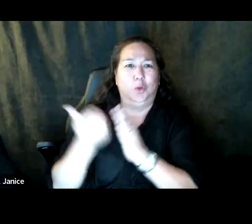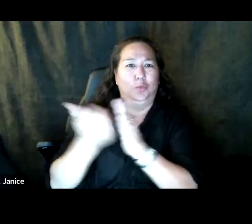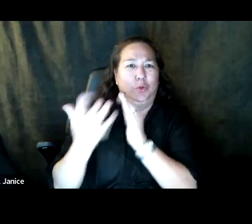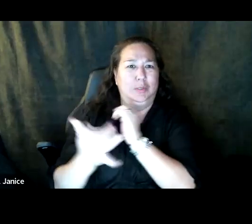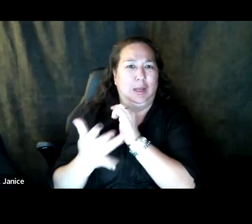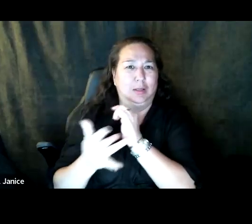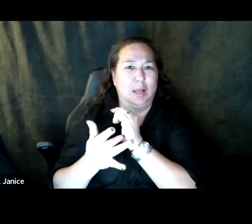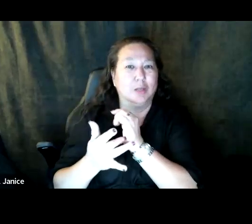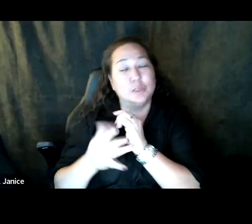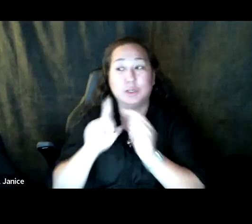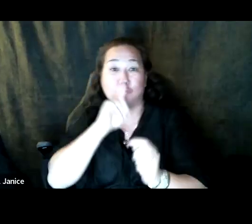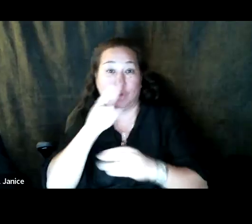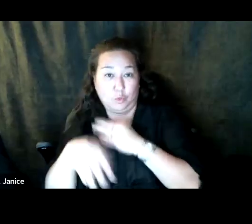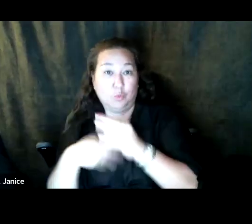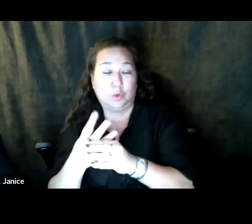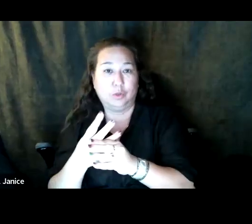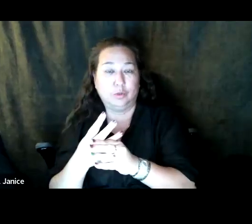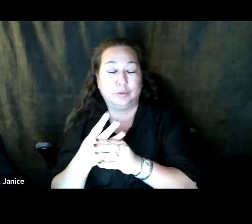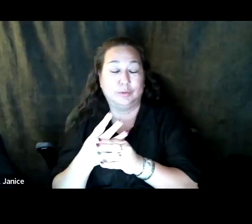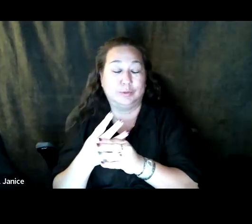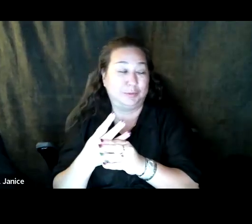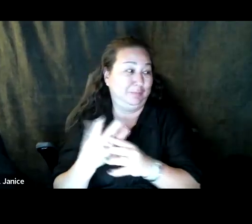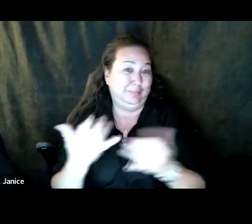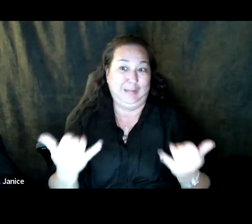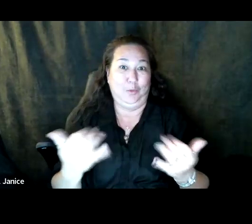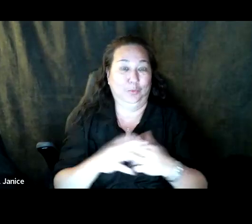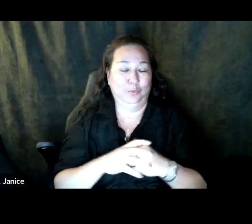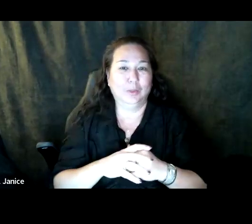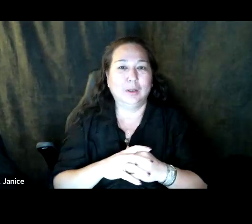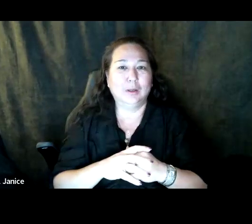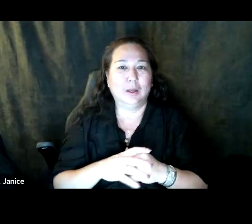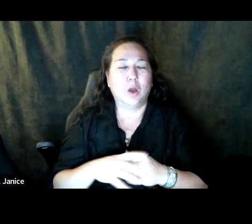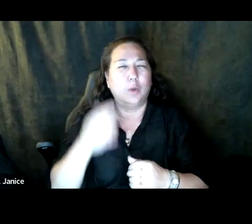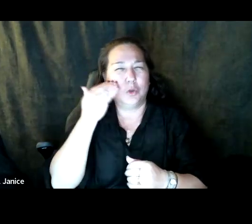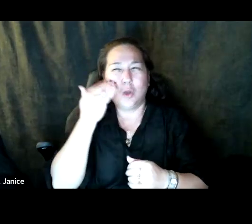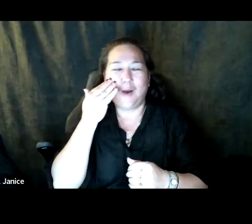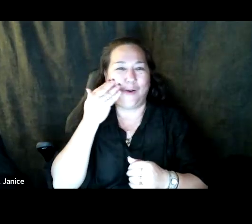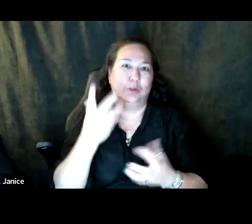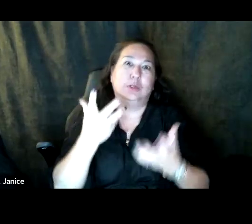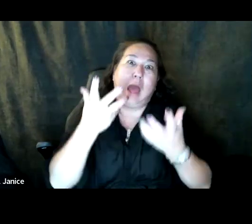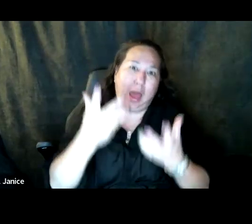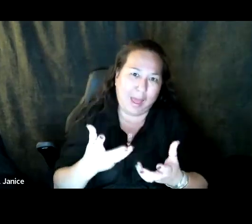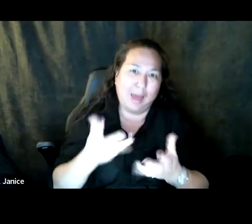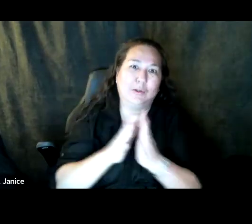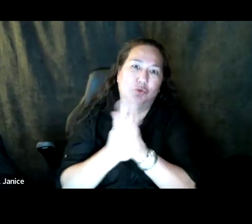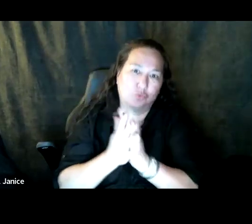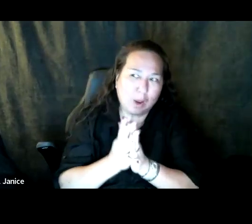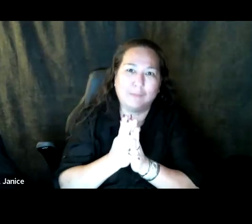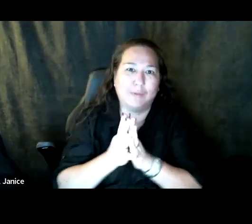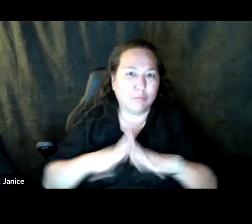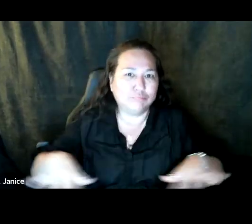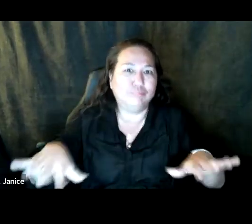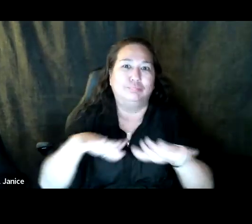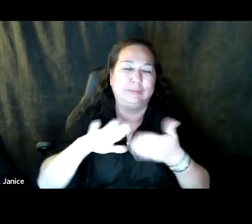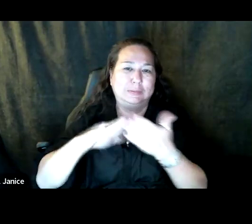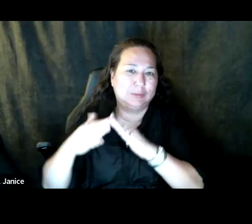new technology rollout, along with what we all know is just heavy traffic across the city and families and staff